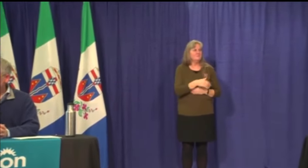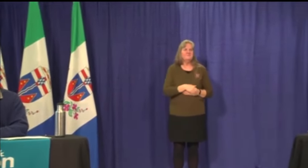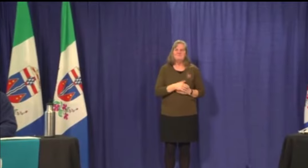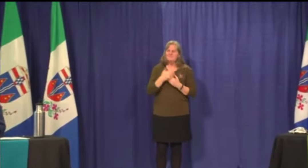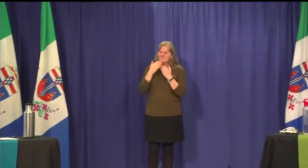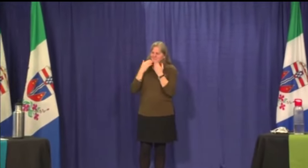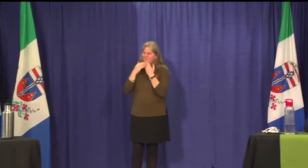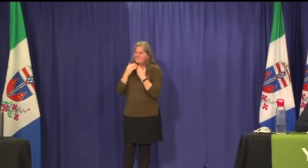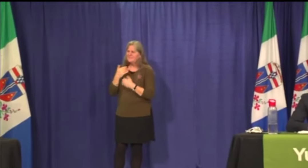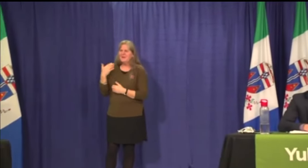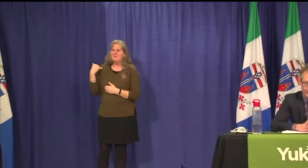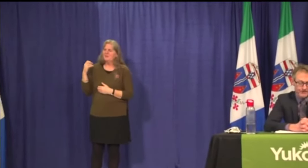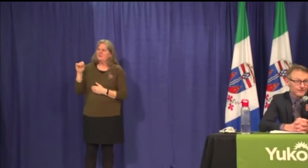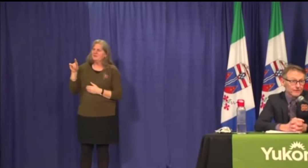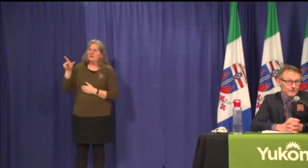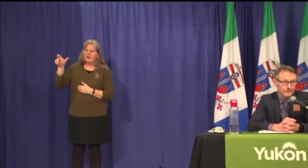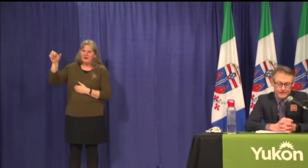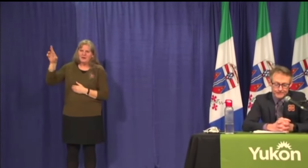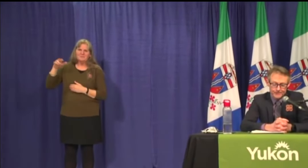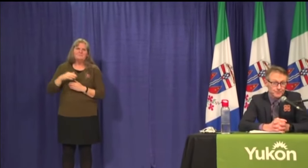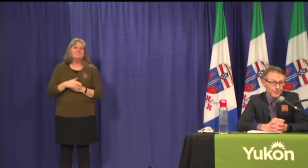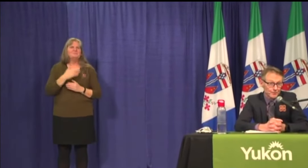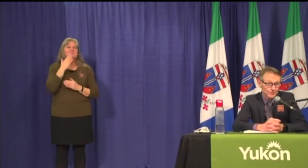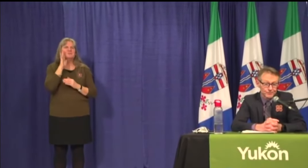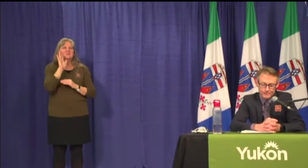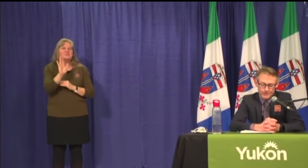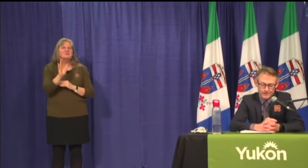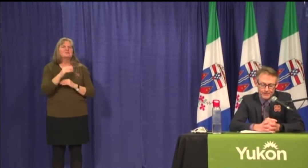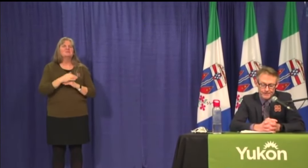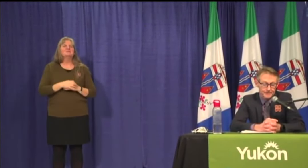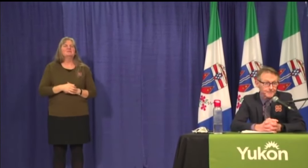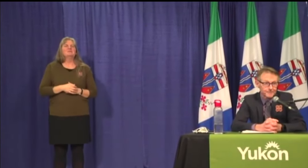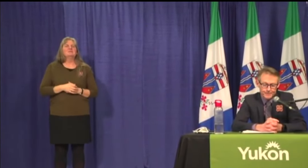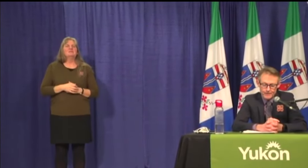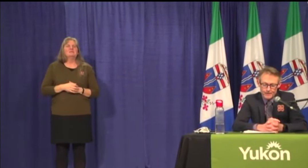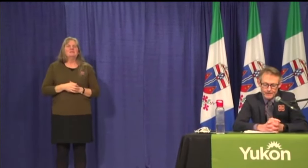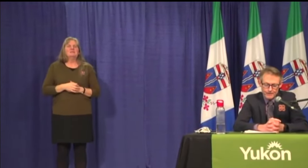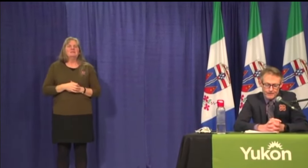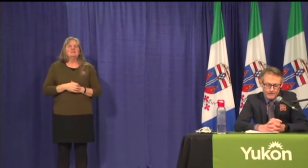Thanks. Thanks Minister Stryker. Good afternoon, bonjour, bon après-midi.